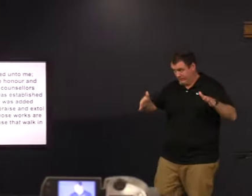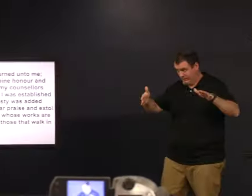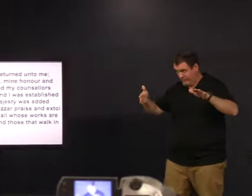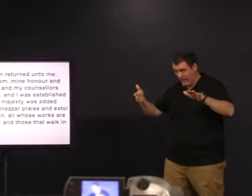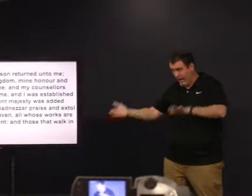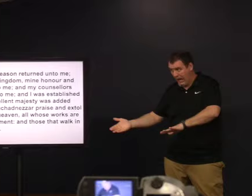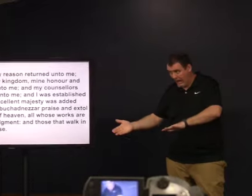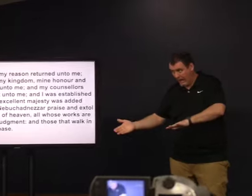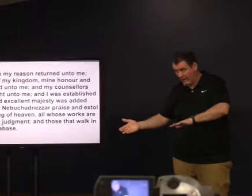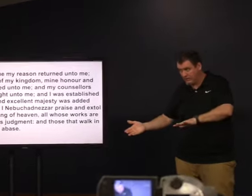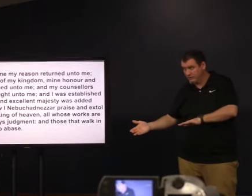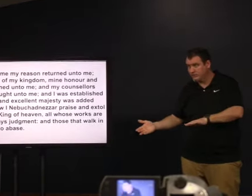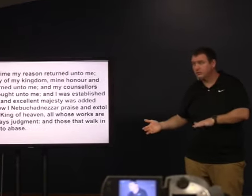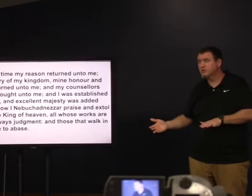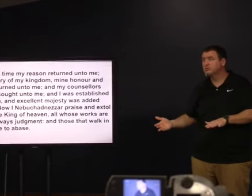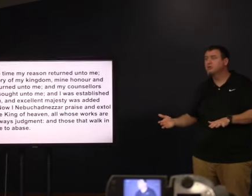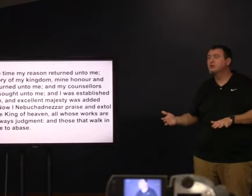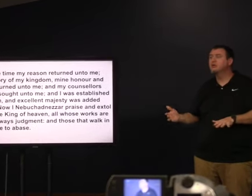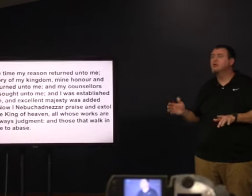After Nebuchadnezzar dies,